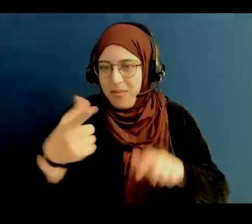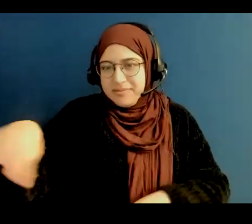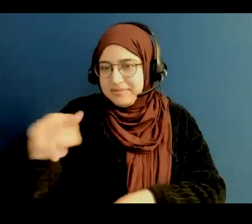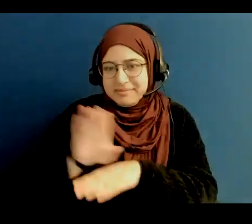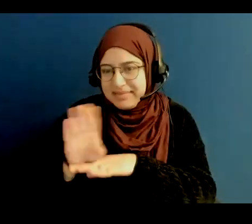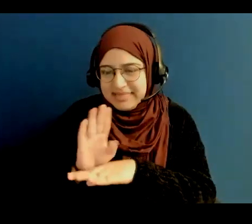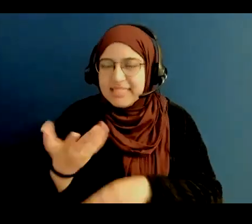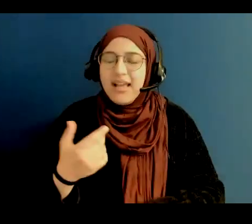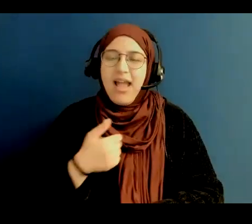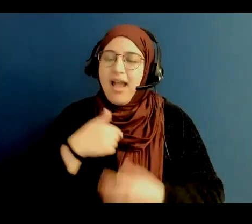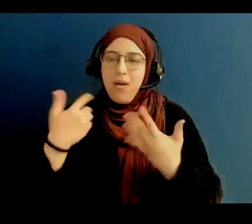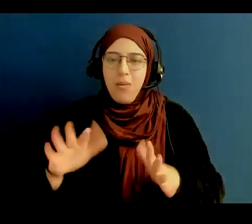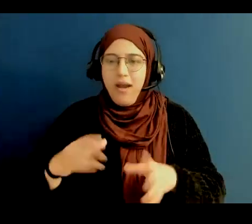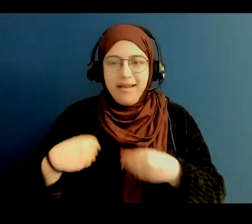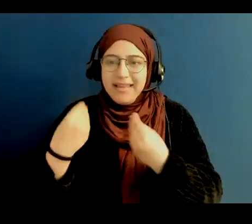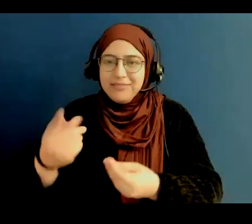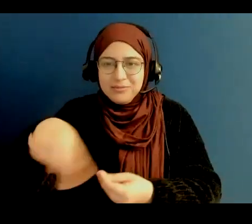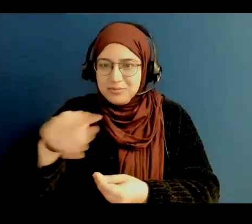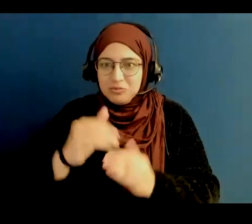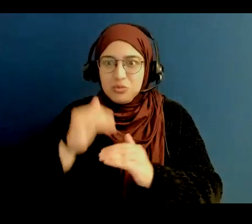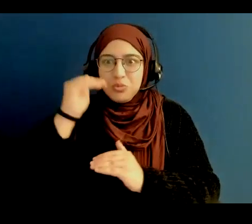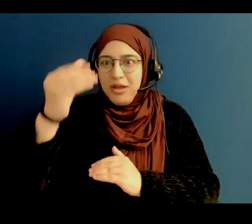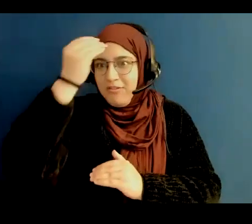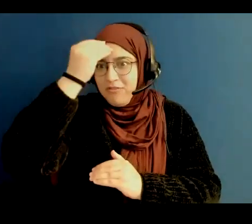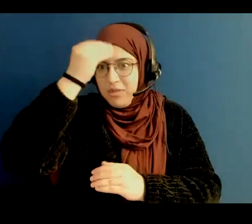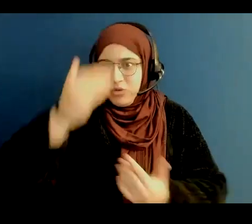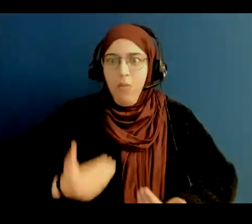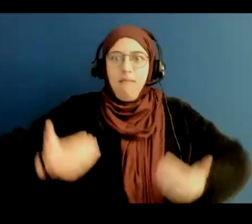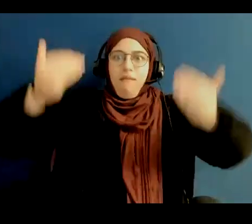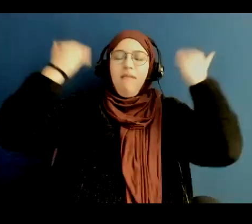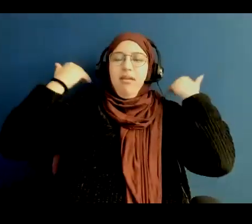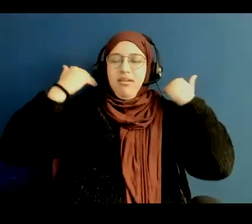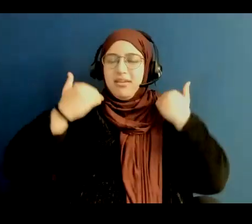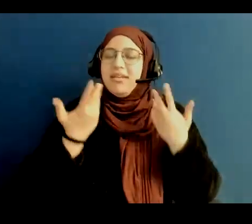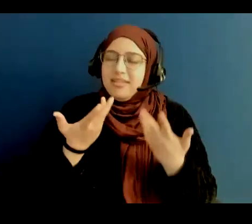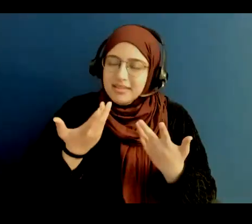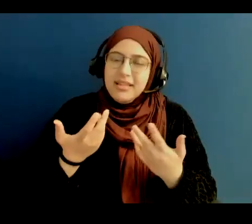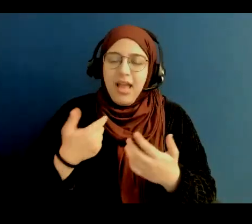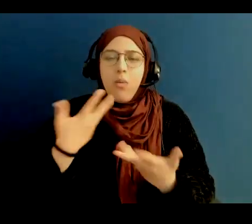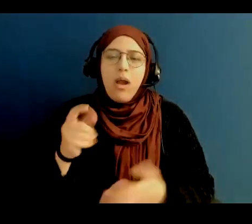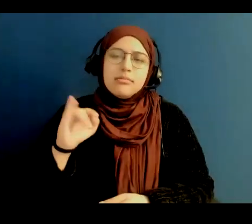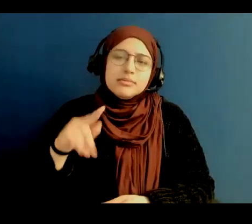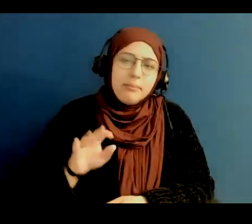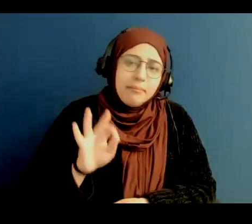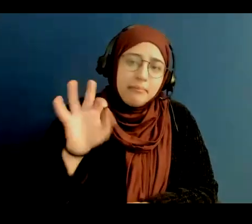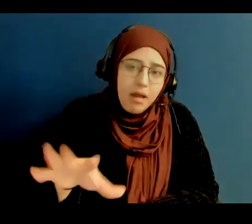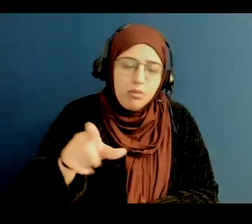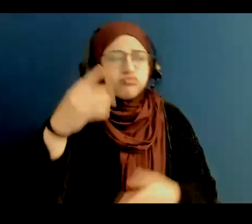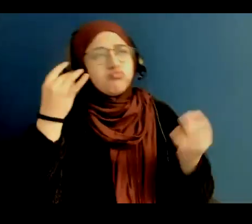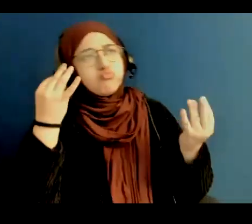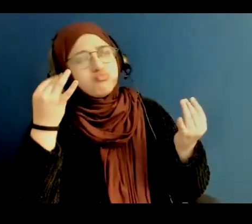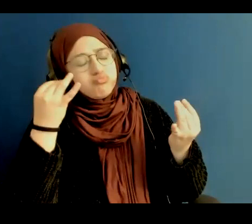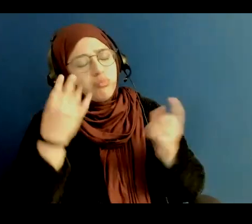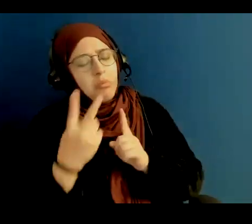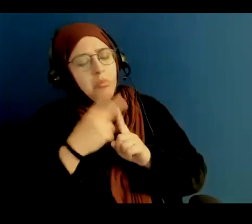to give you a lot of information overload. I want you to rather take the tips and apply it to your life. Soul, mind,